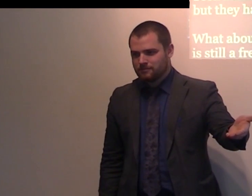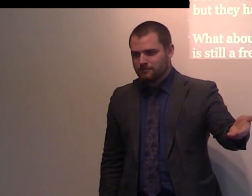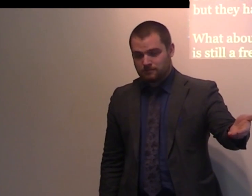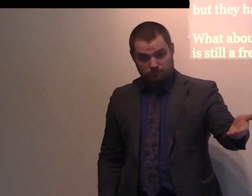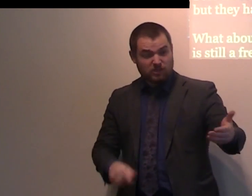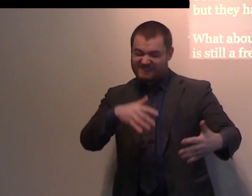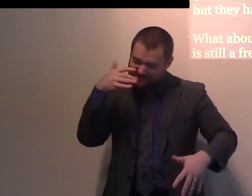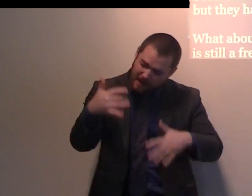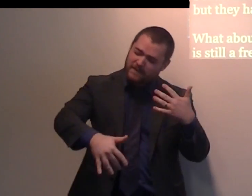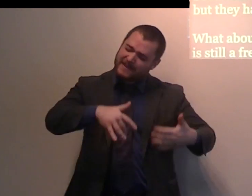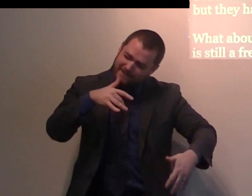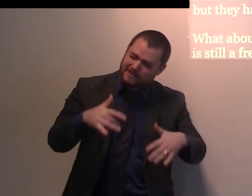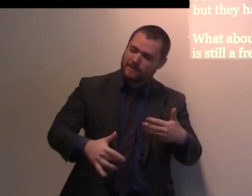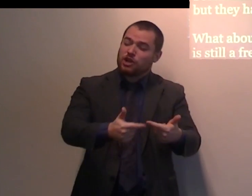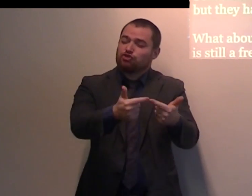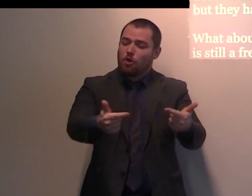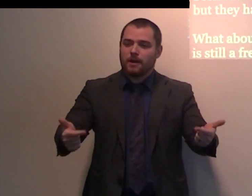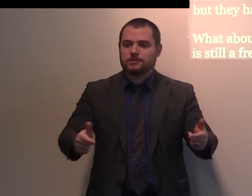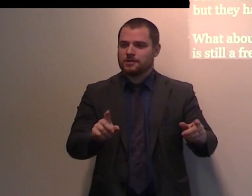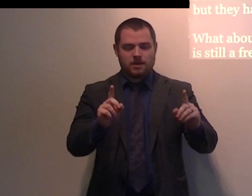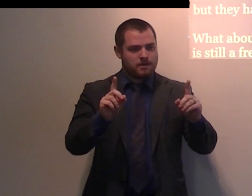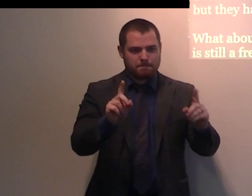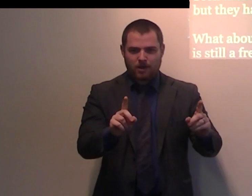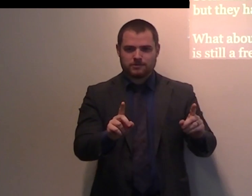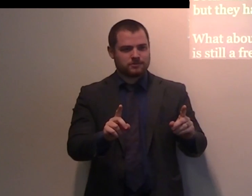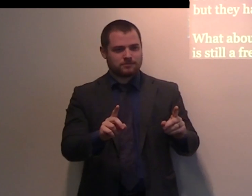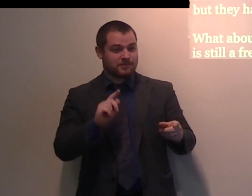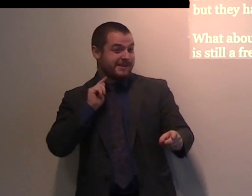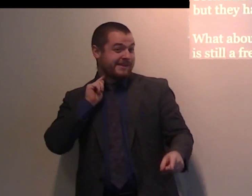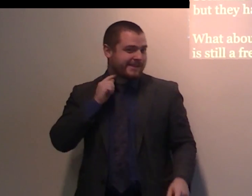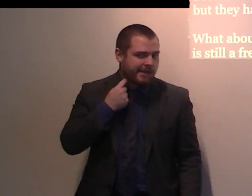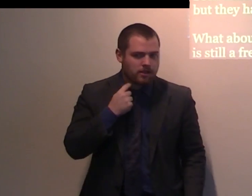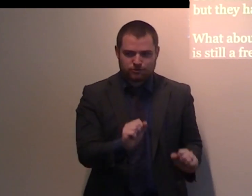They suffered, yes, but they had not been killed.